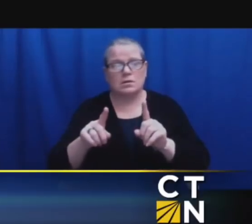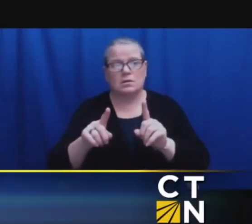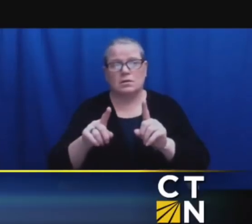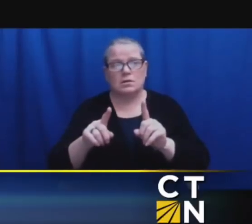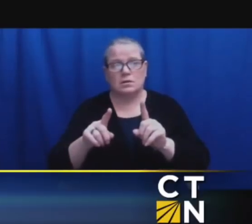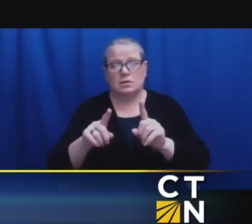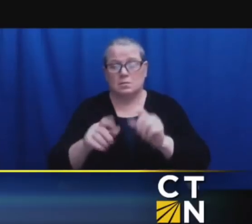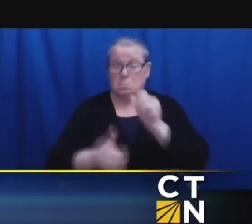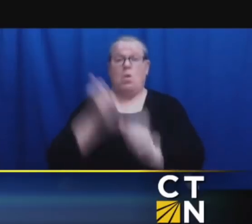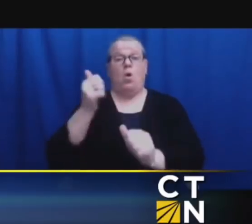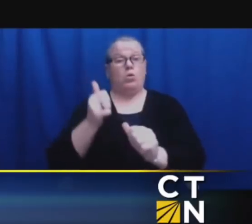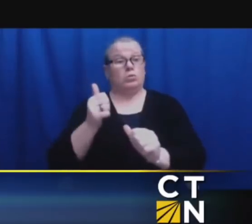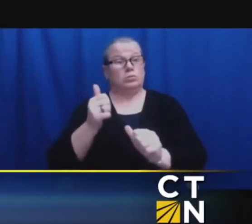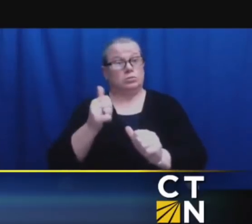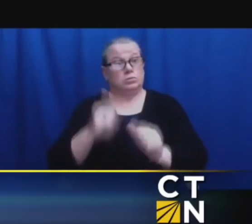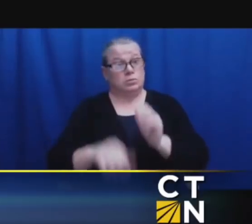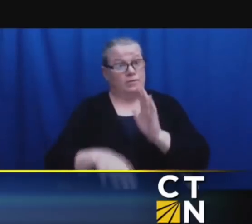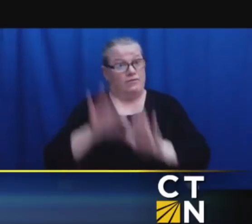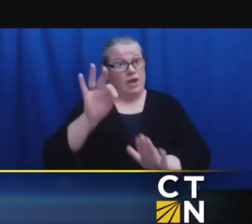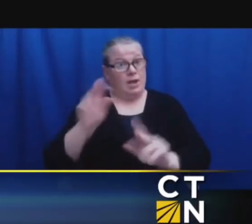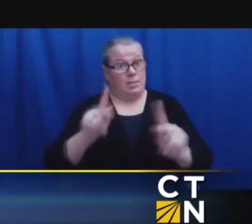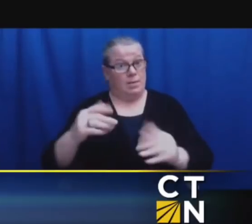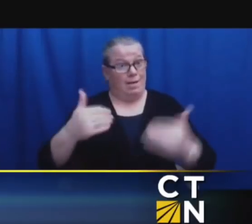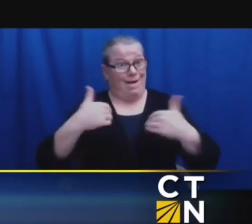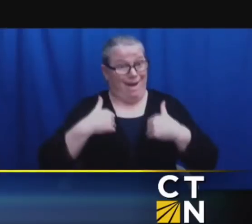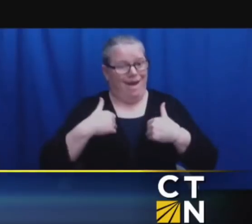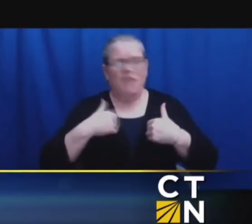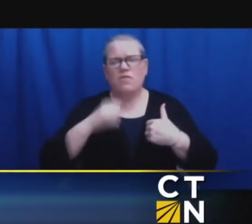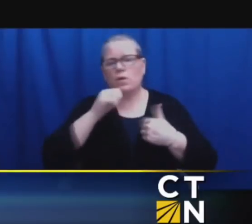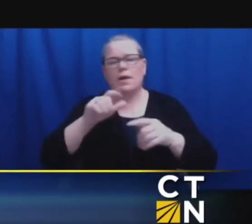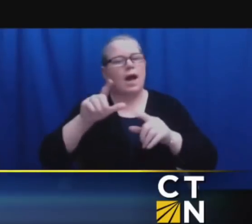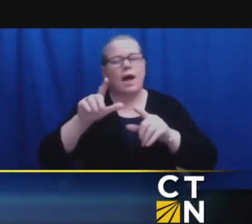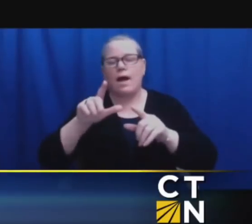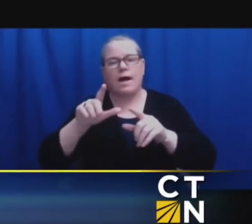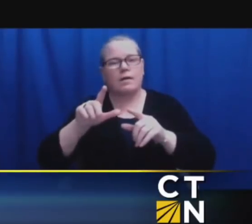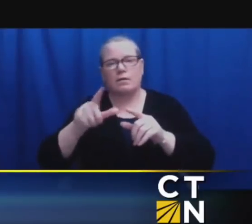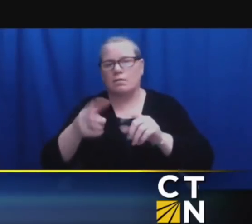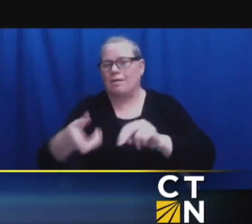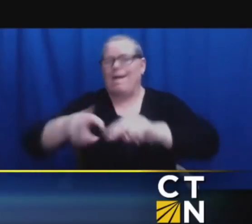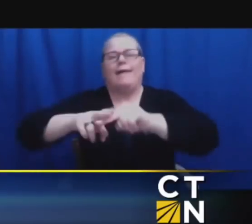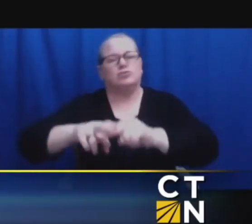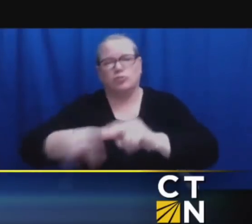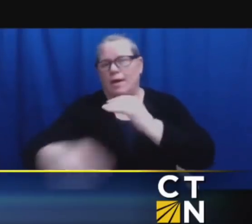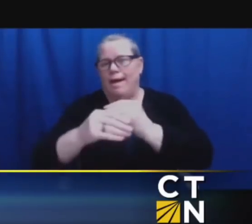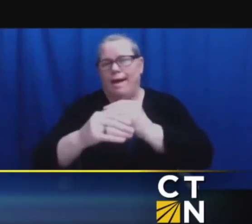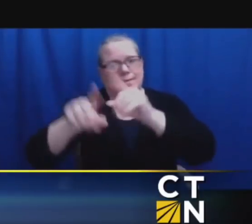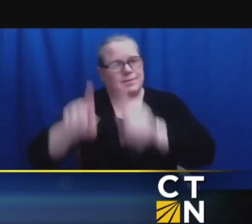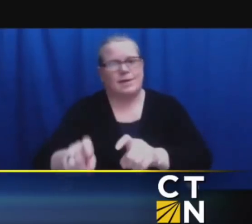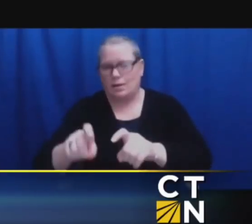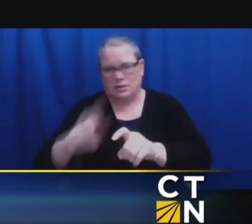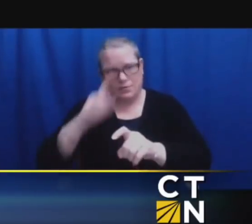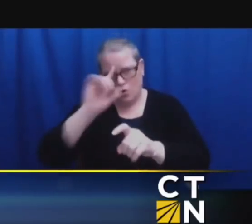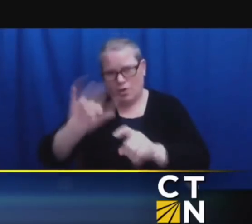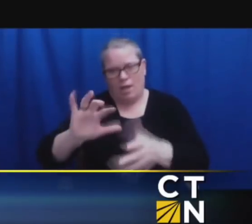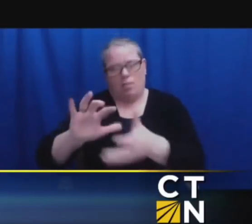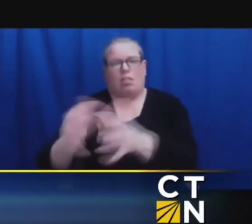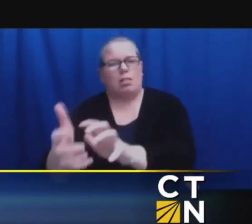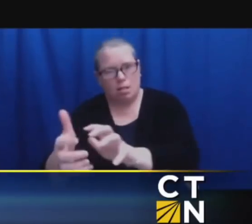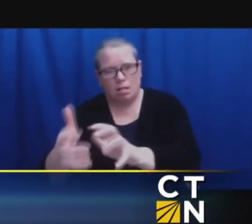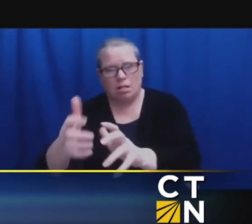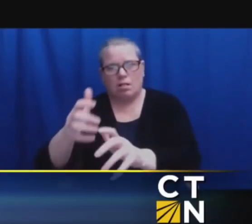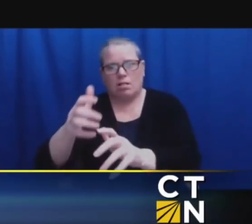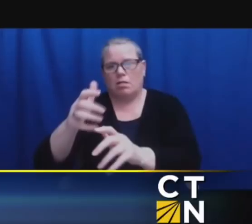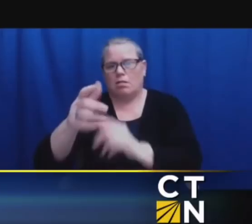positive samples are being tested to detect the variant. It's something that, looking forward, I think we're